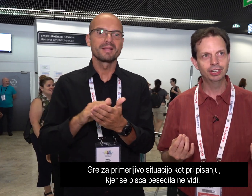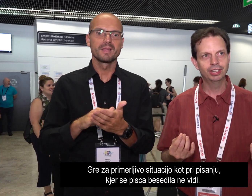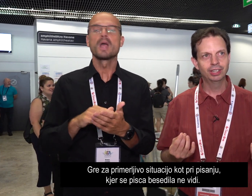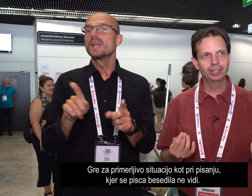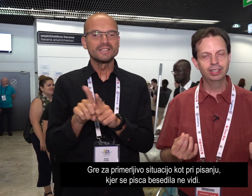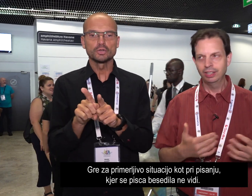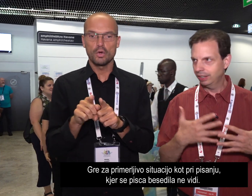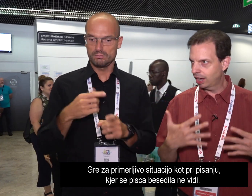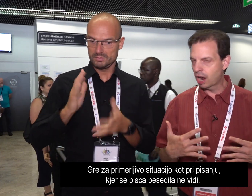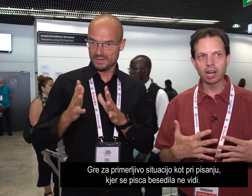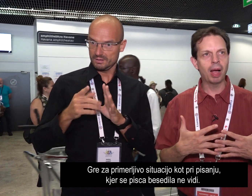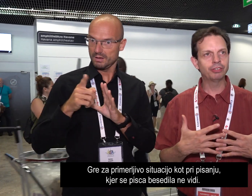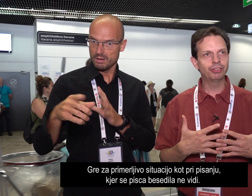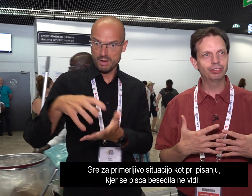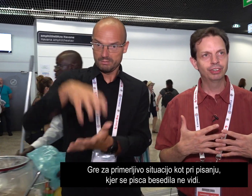text